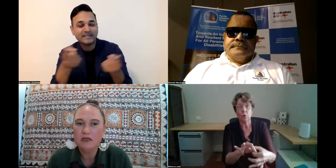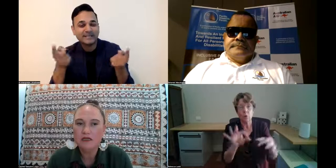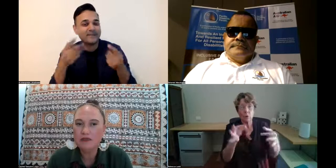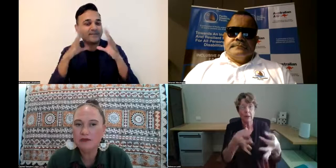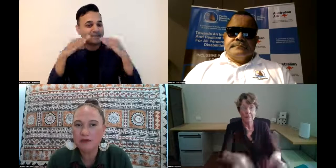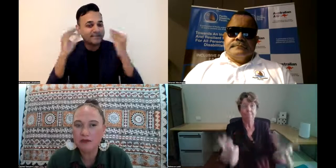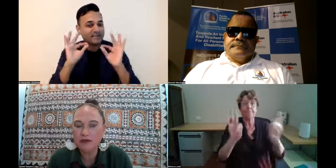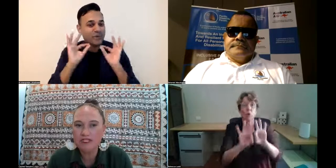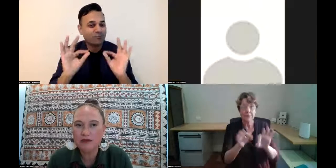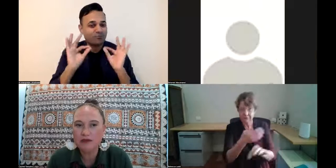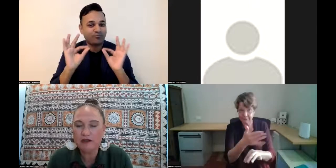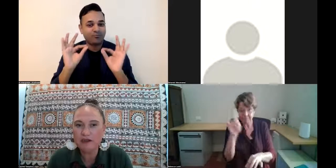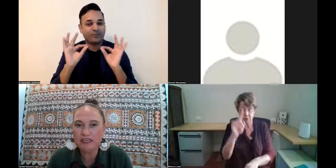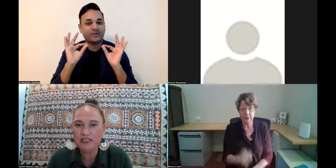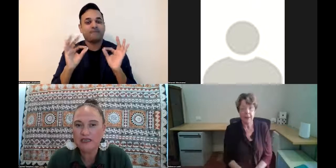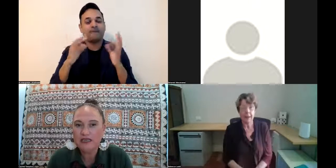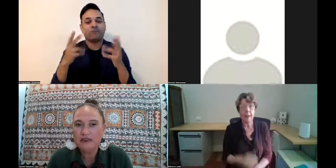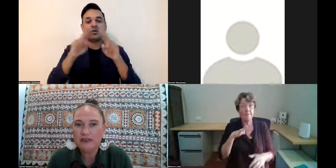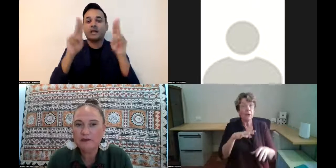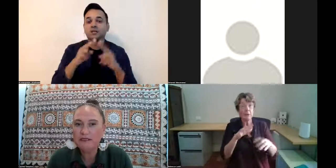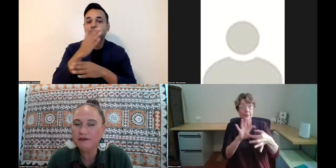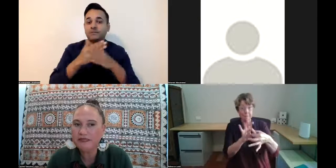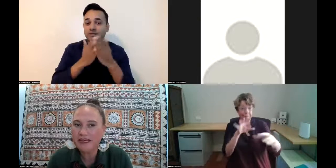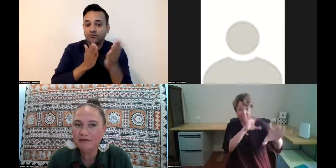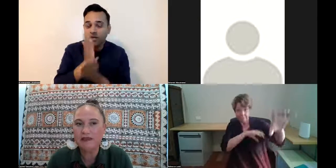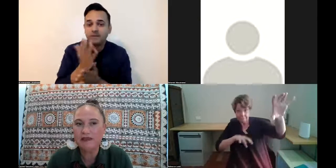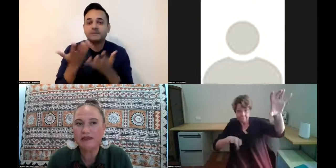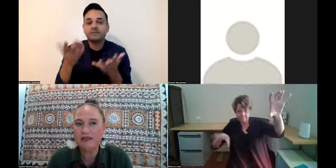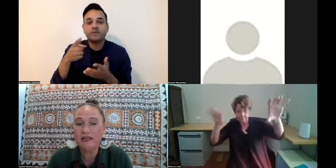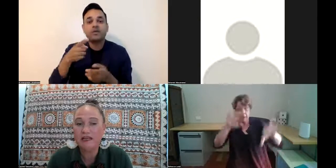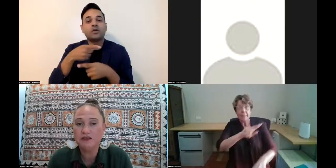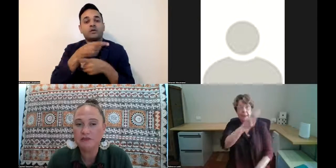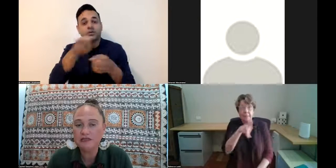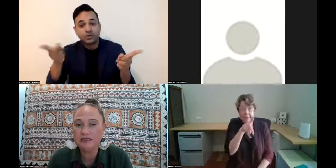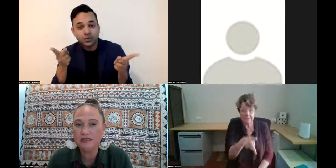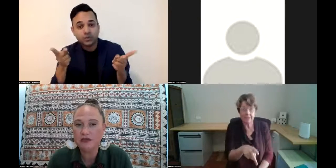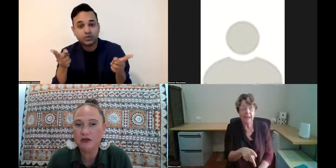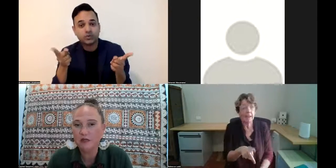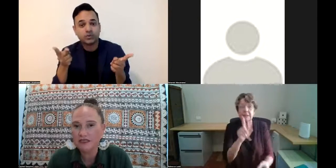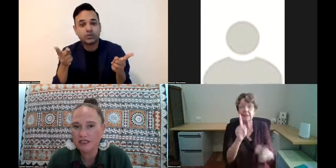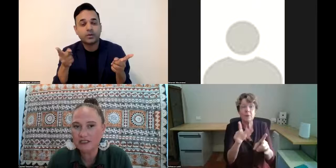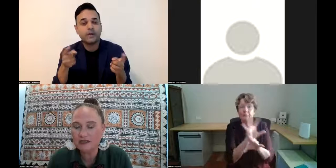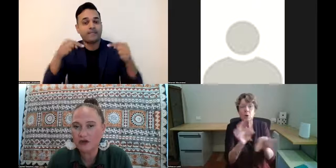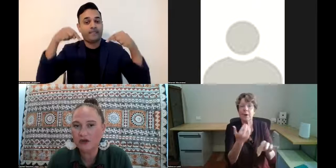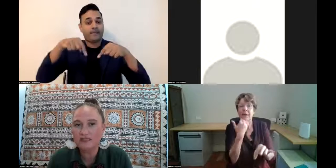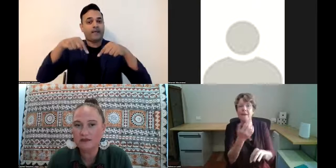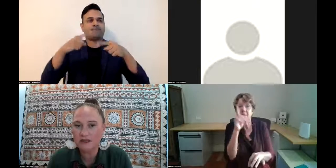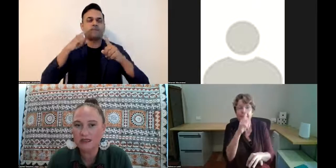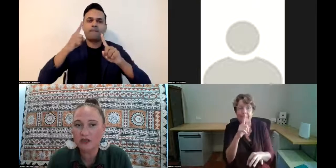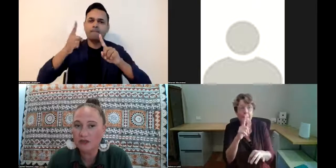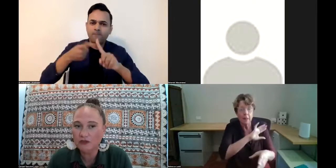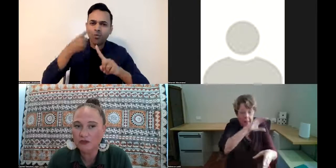Due to our remote geographic location, the Pacific can be underrepresented in global discussions on